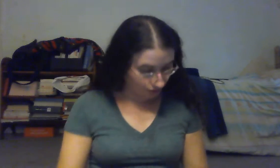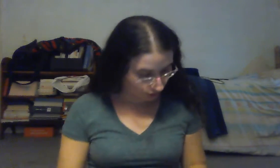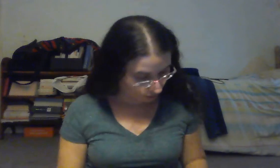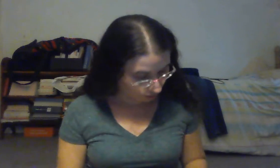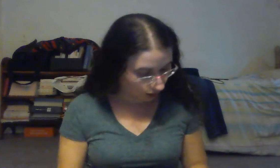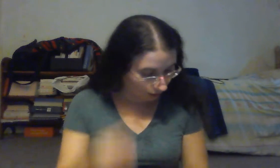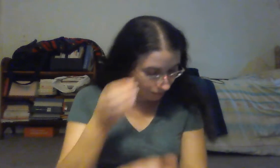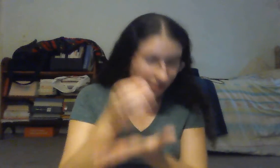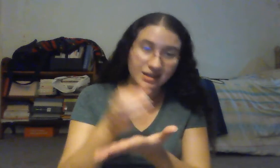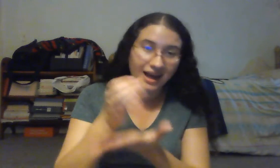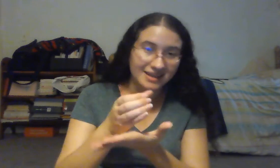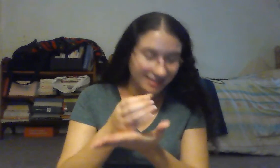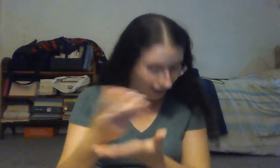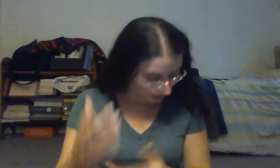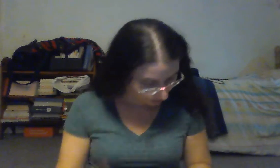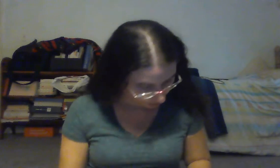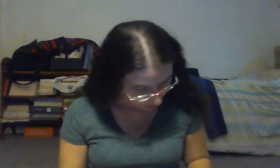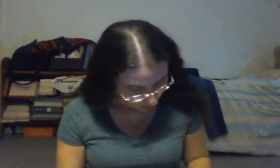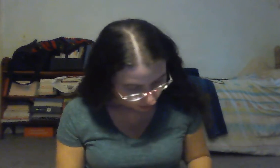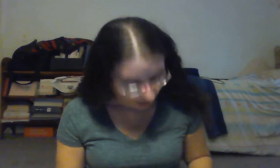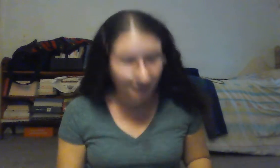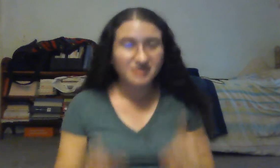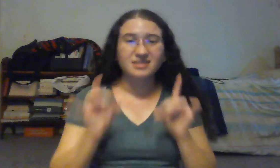showed you. Cup, glass, can. Hate.